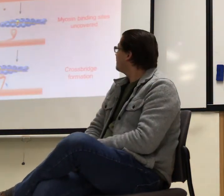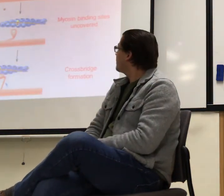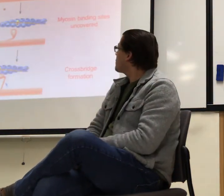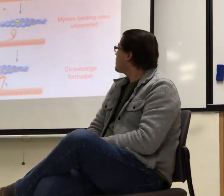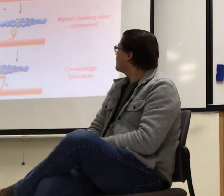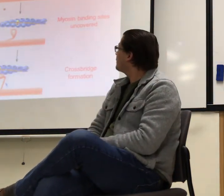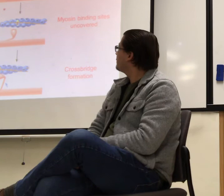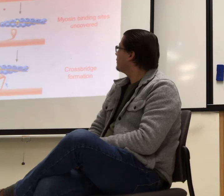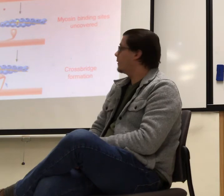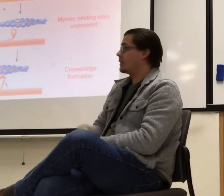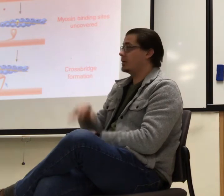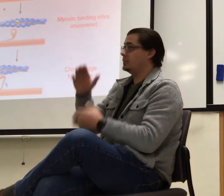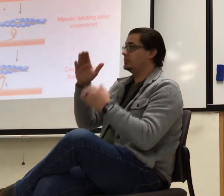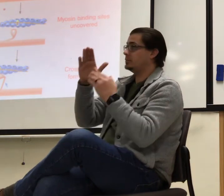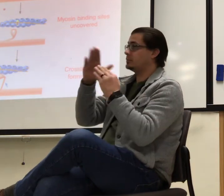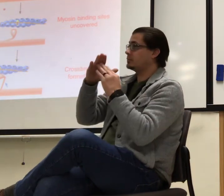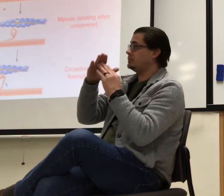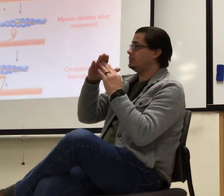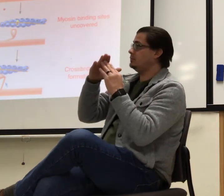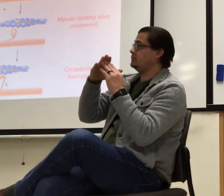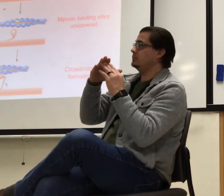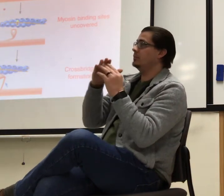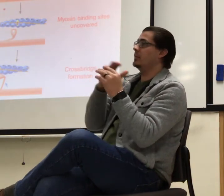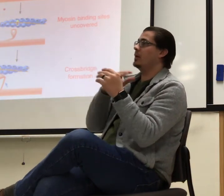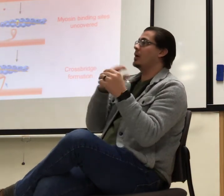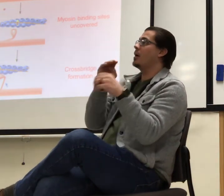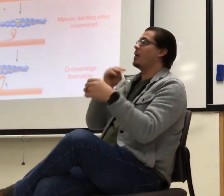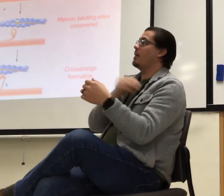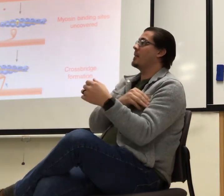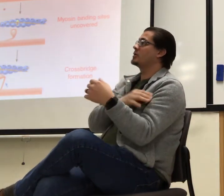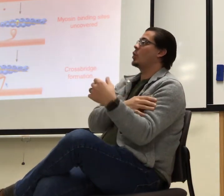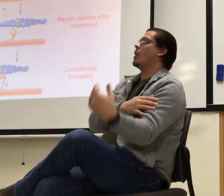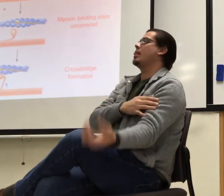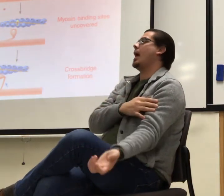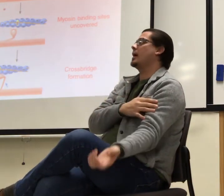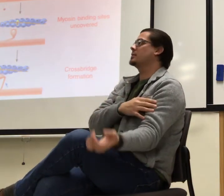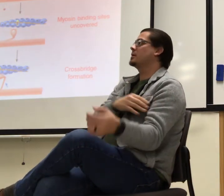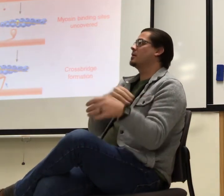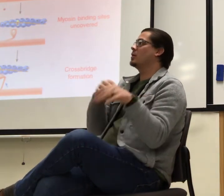look at the top frame. Muscle is relaxed. The active